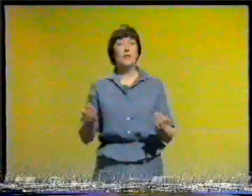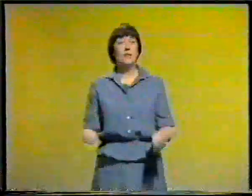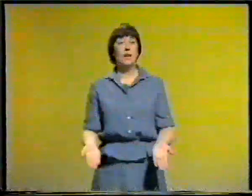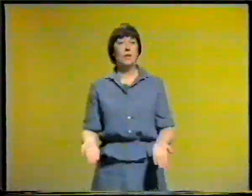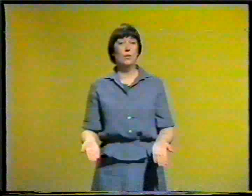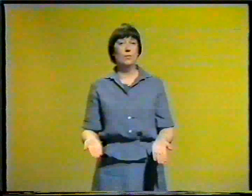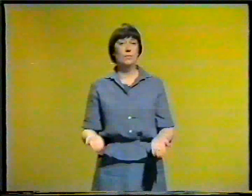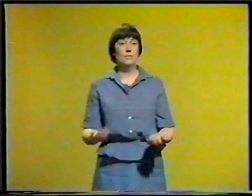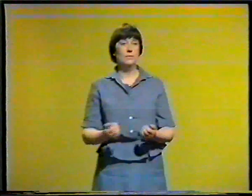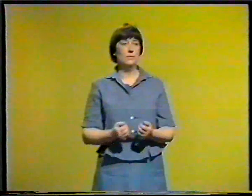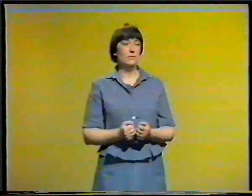Now.